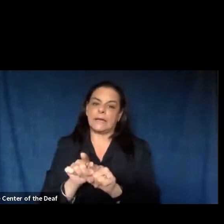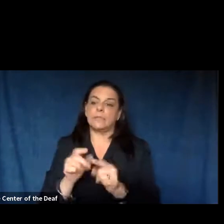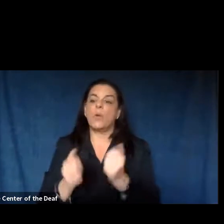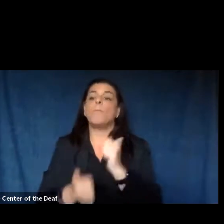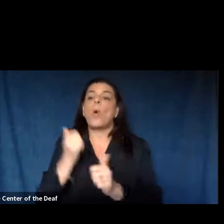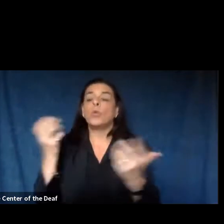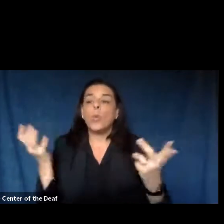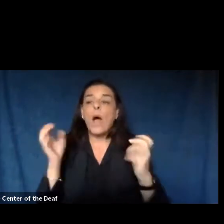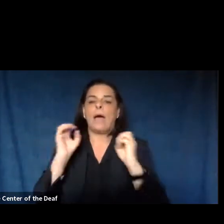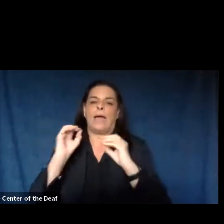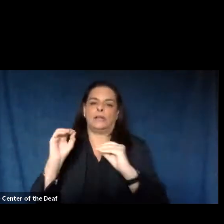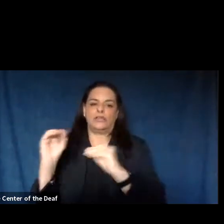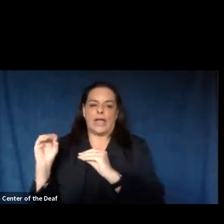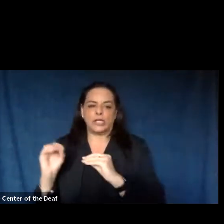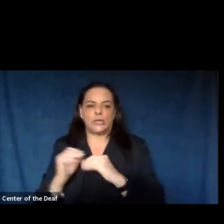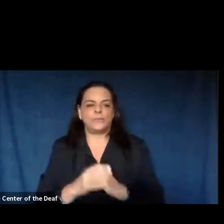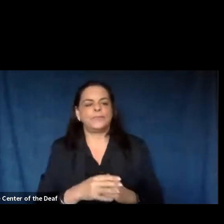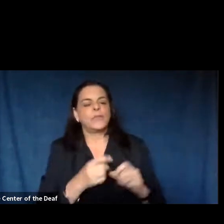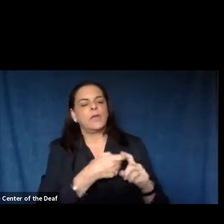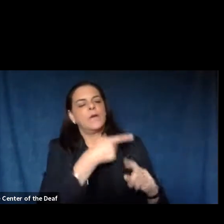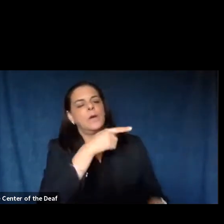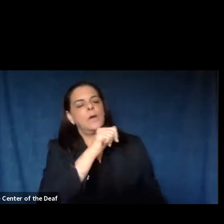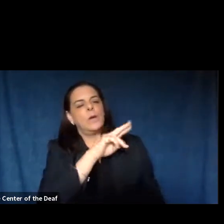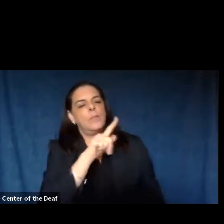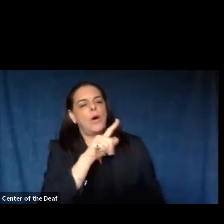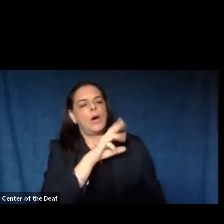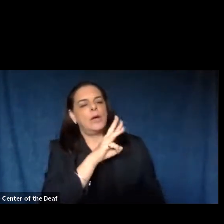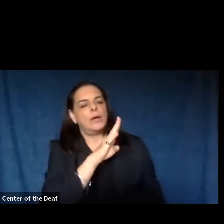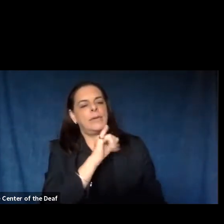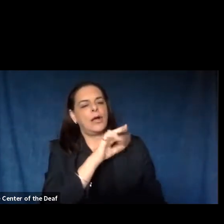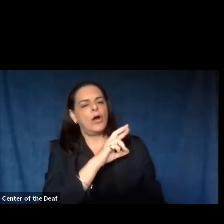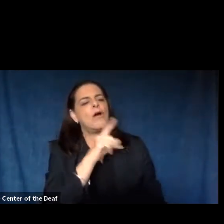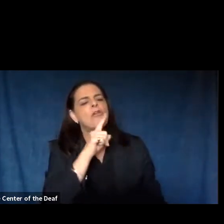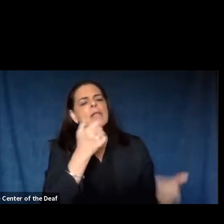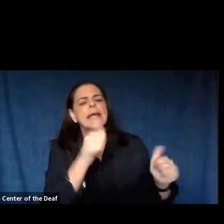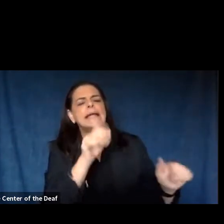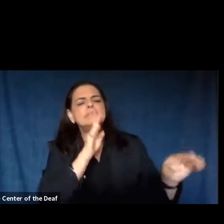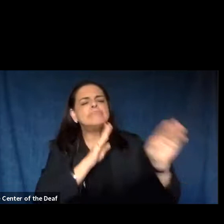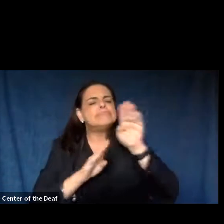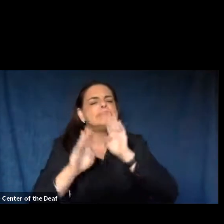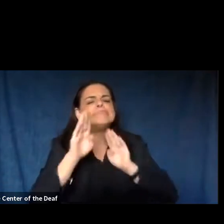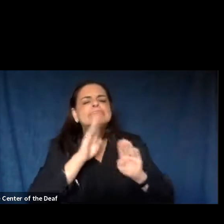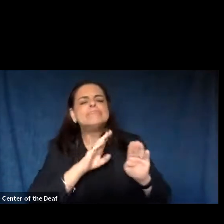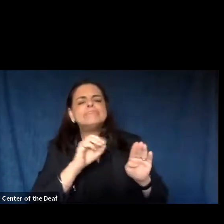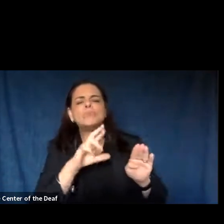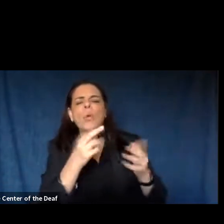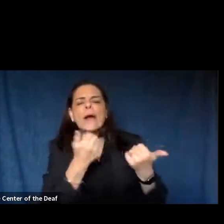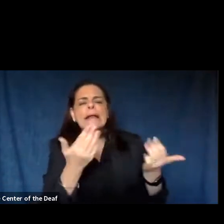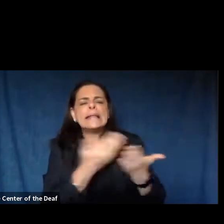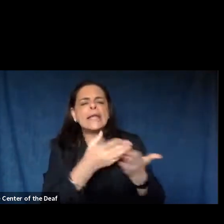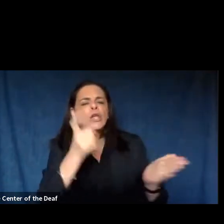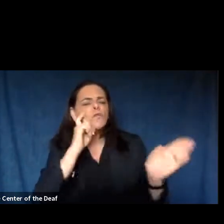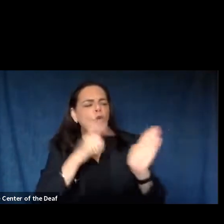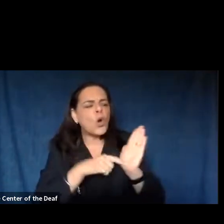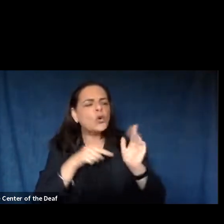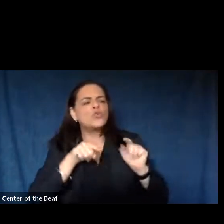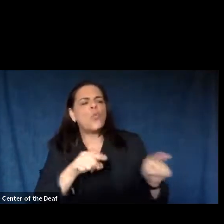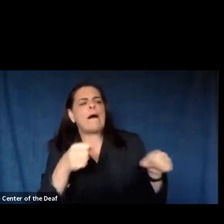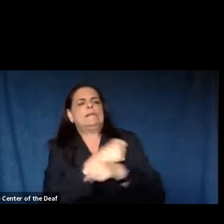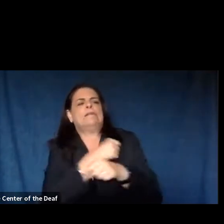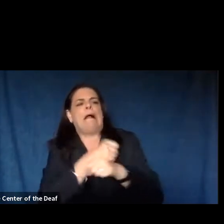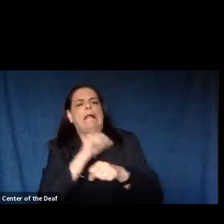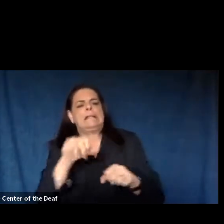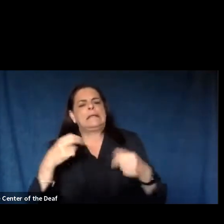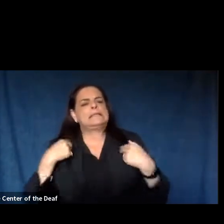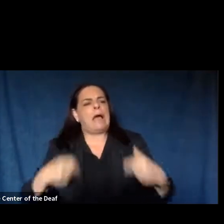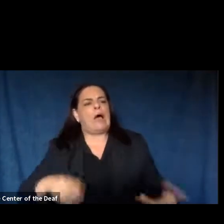education. From Paul with WBIR, are there any frustrations or pain points you have noticed while battling this health